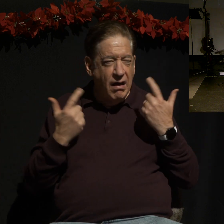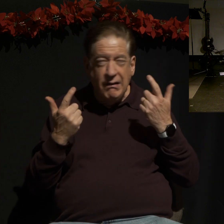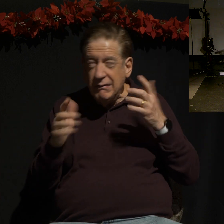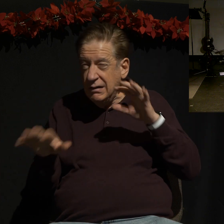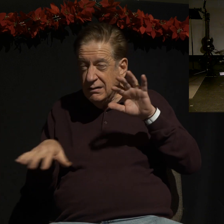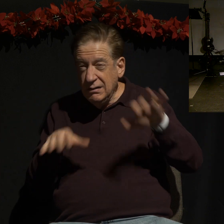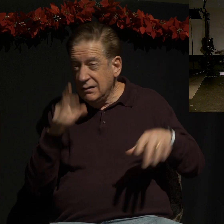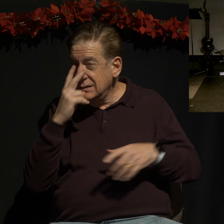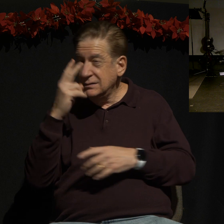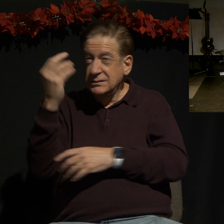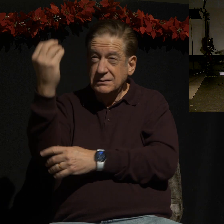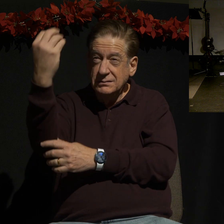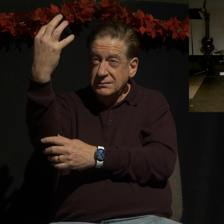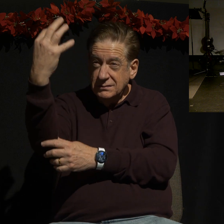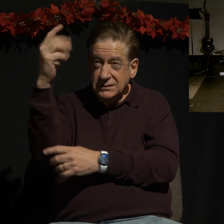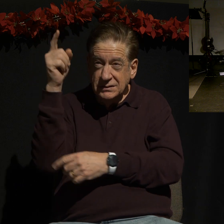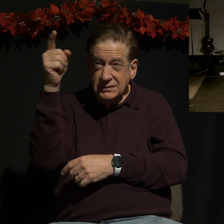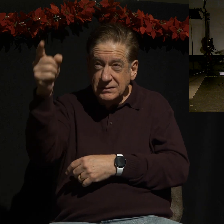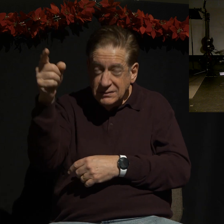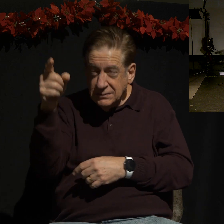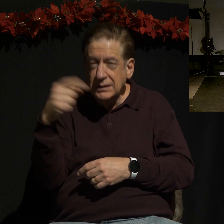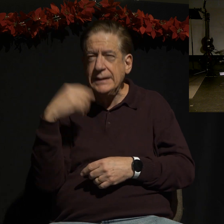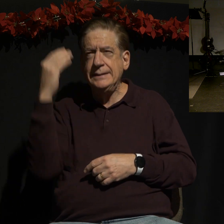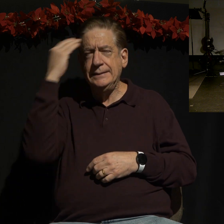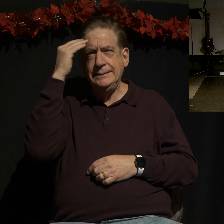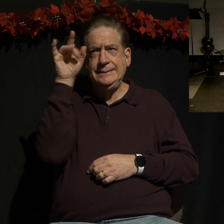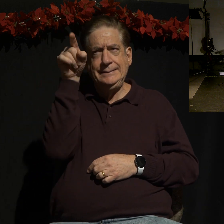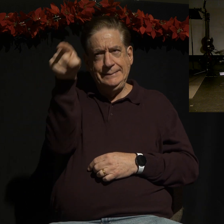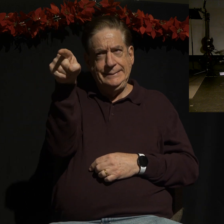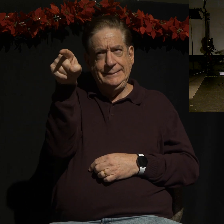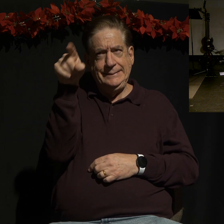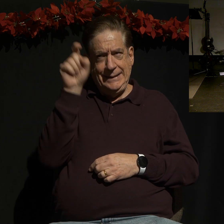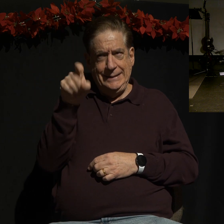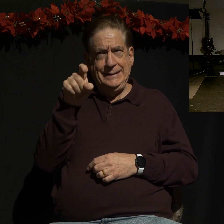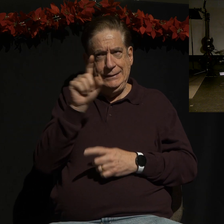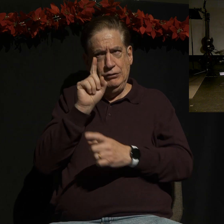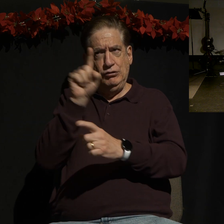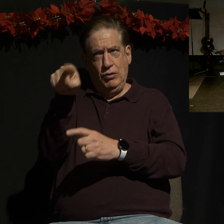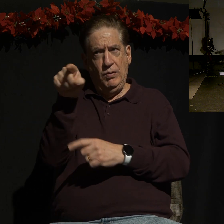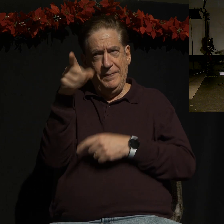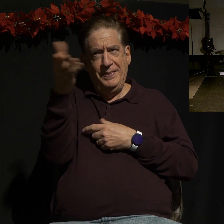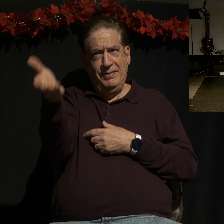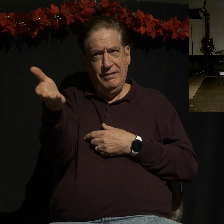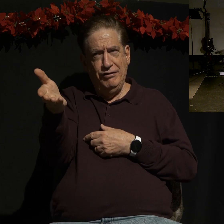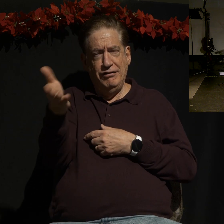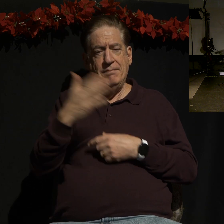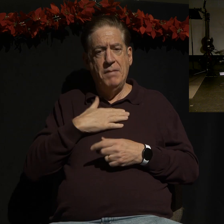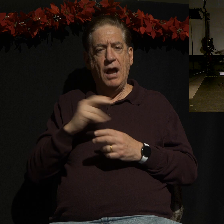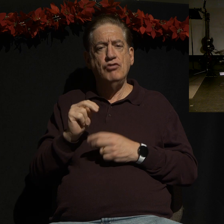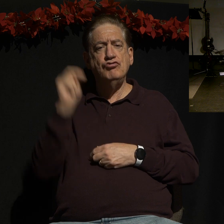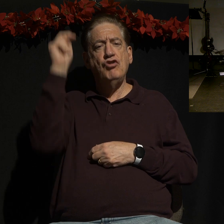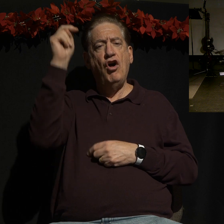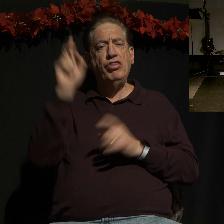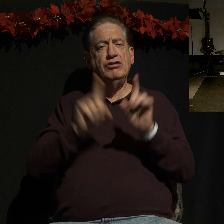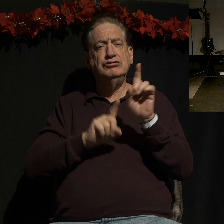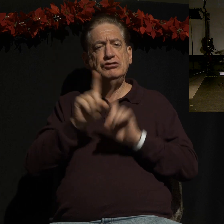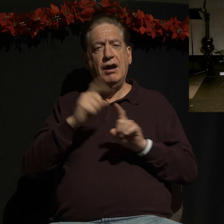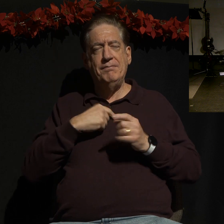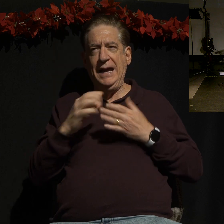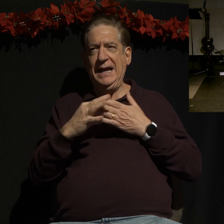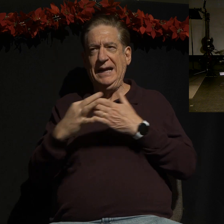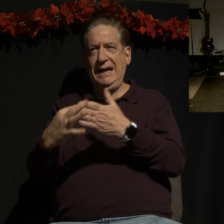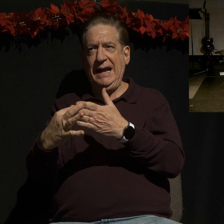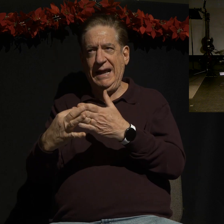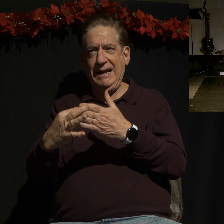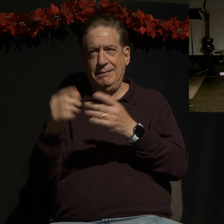in the distance and I know that that's where I need to go. This is my North Star. This is my guiding point. And